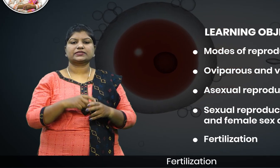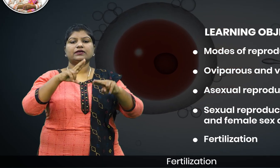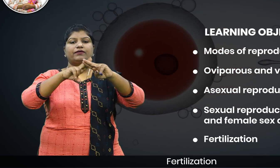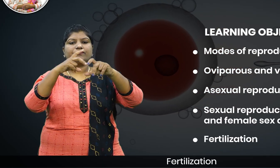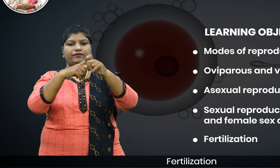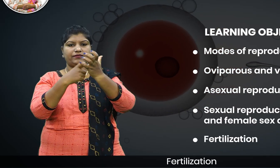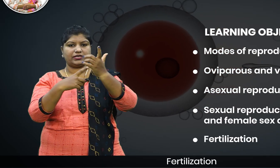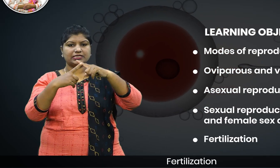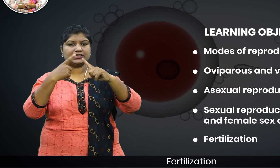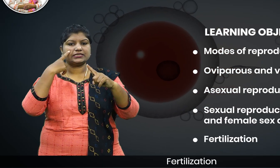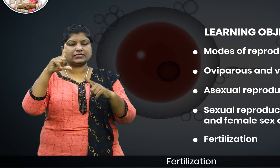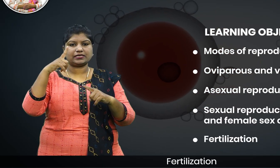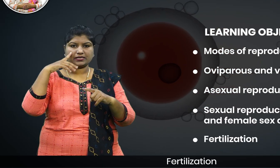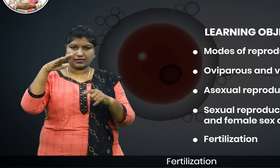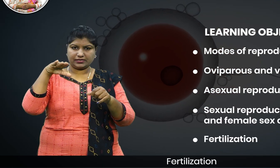fertilization.